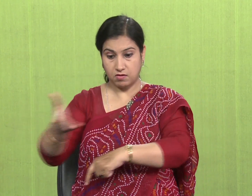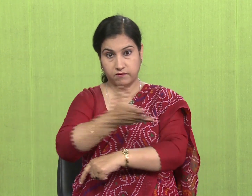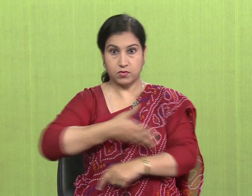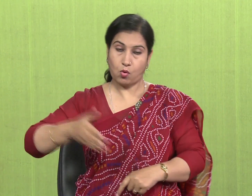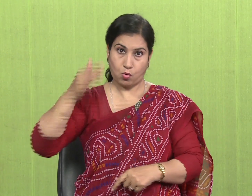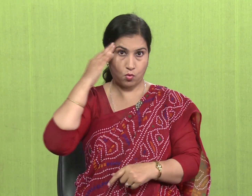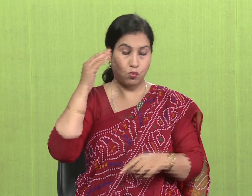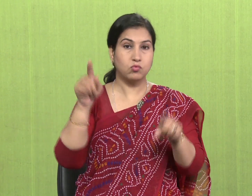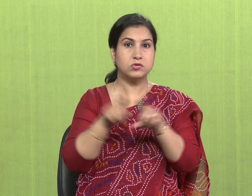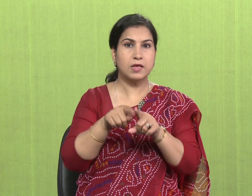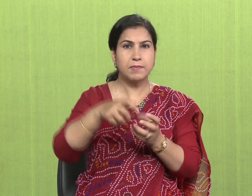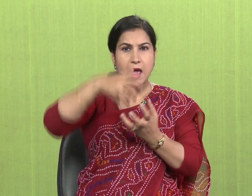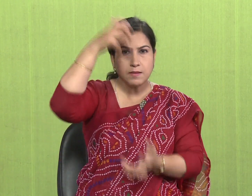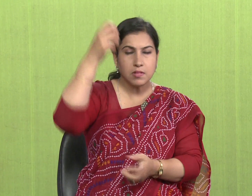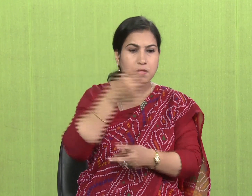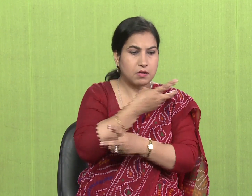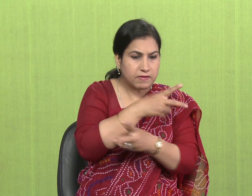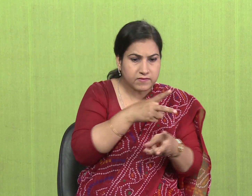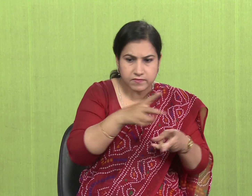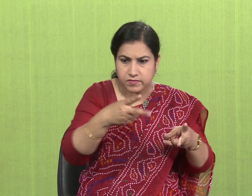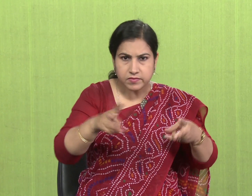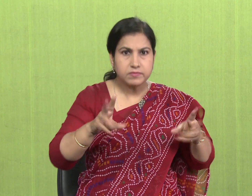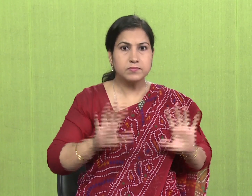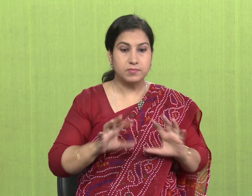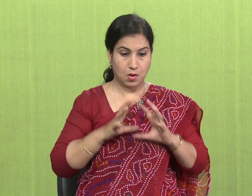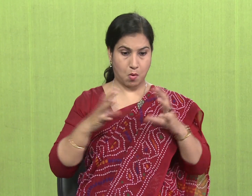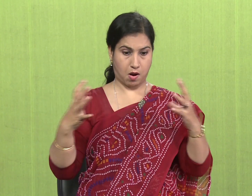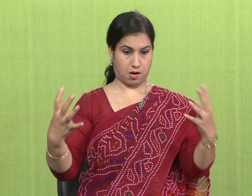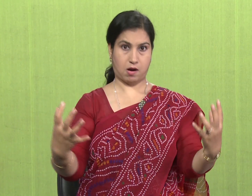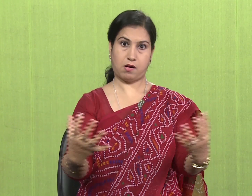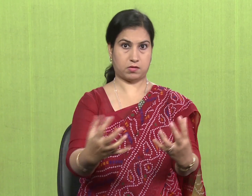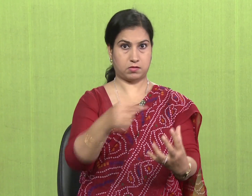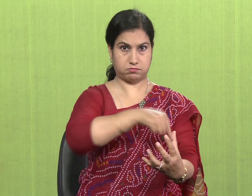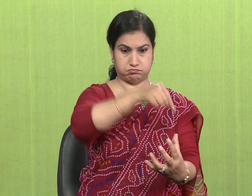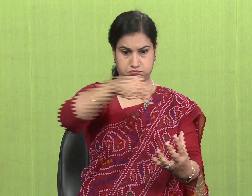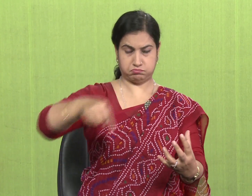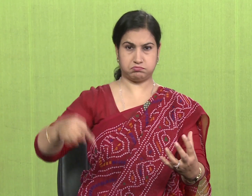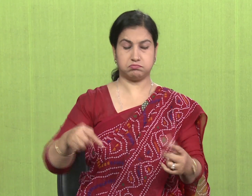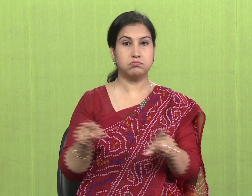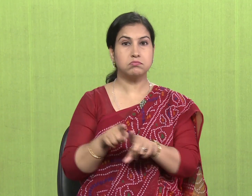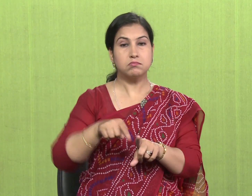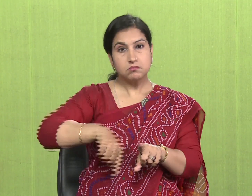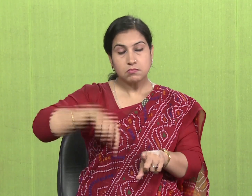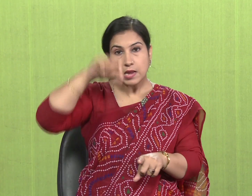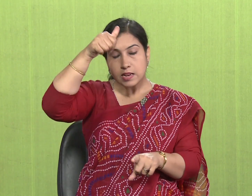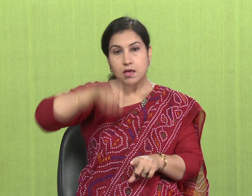animal species on the earth are found in India.